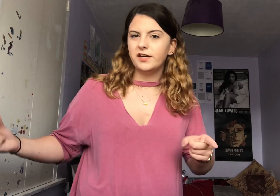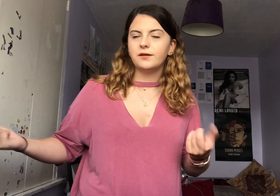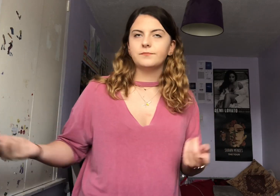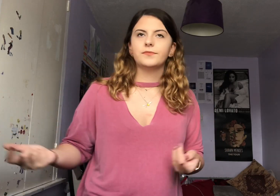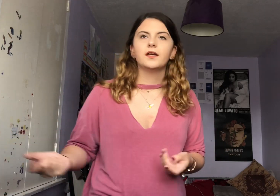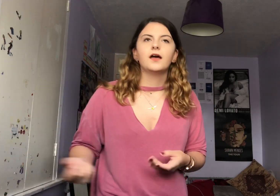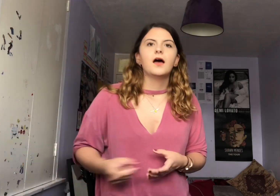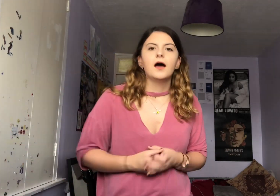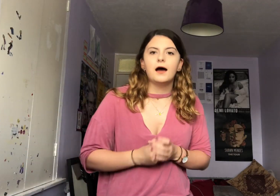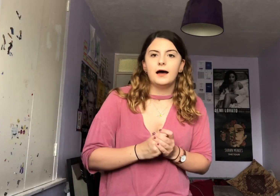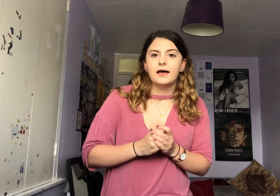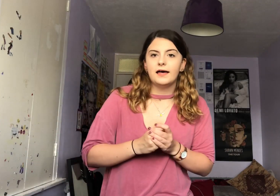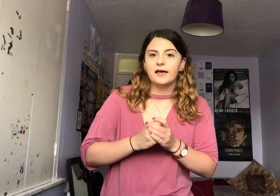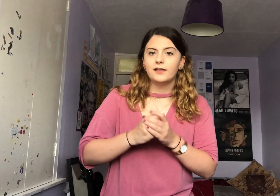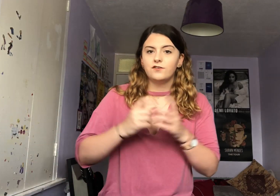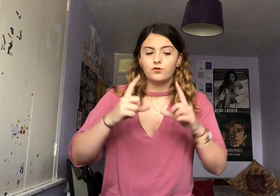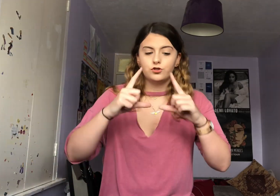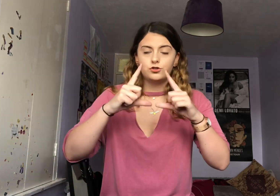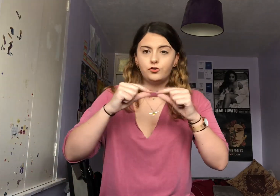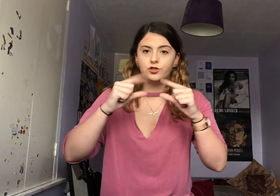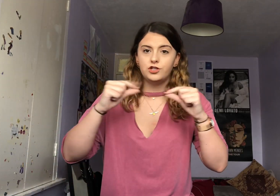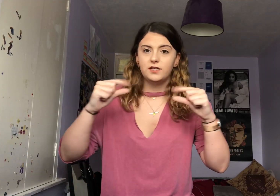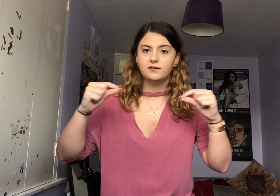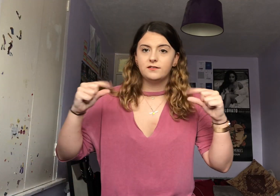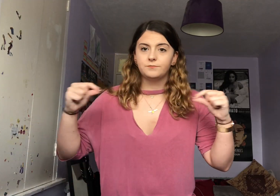streak. And you've got sausages,